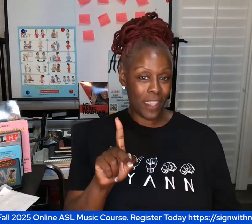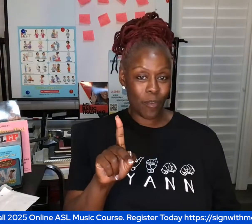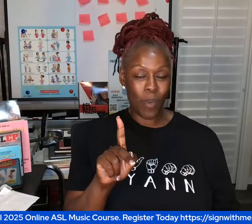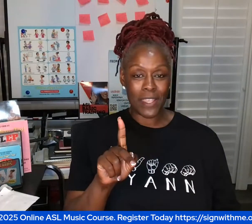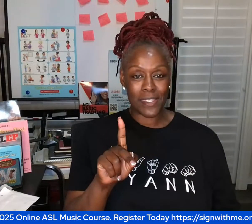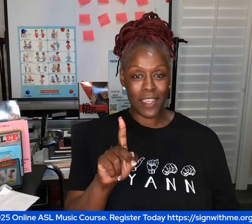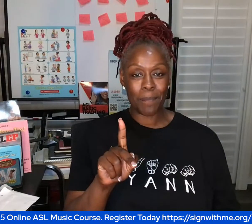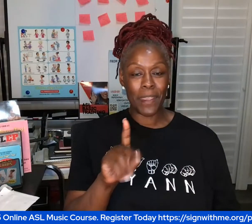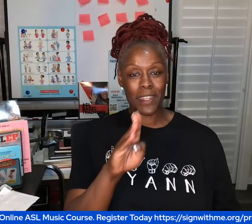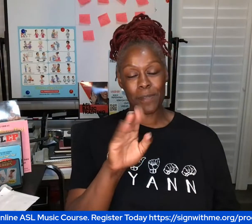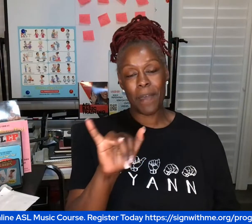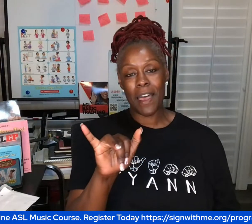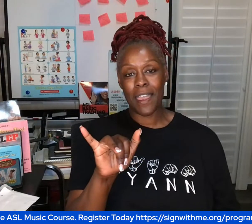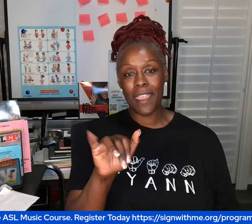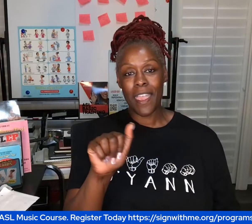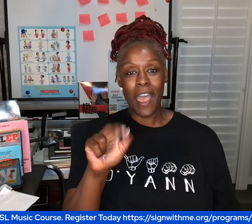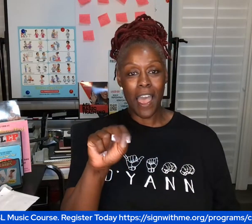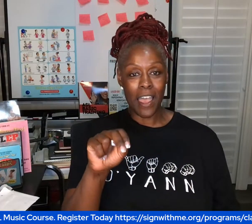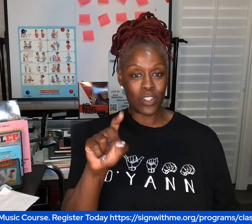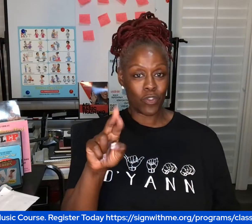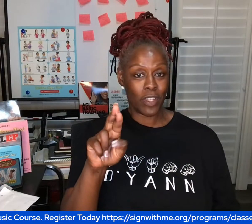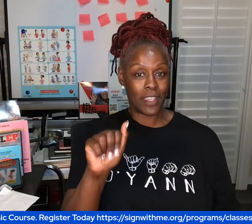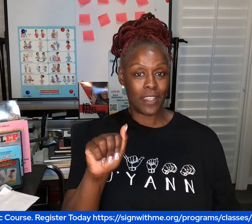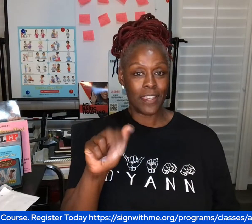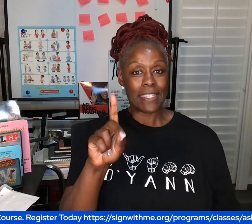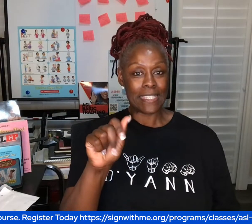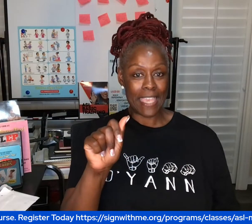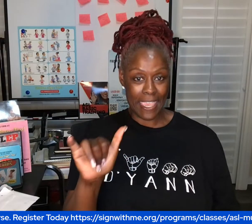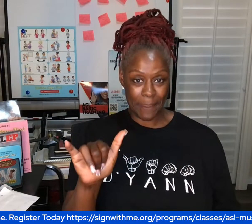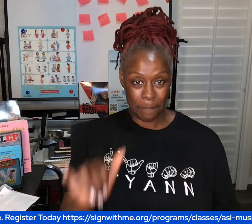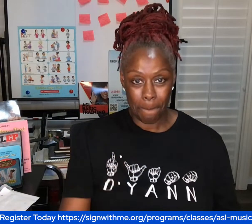Riseup, Rise Up, and it's by Andra Day.